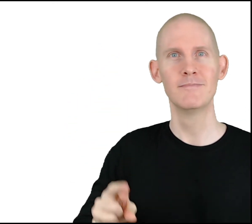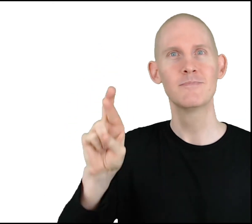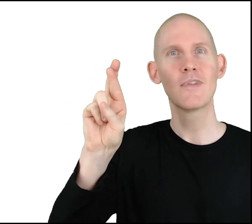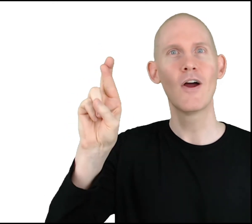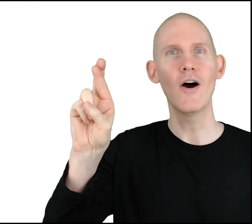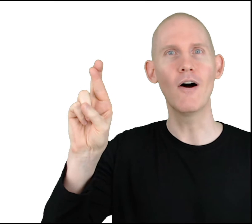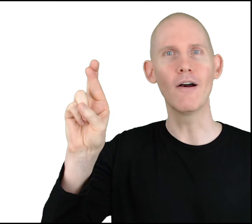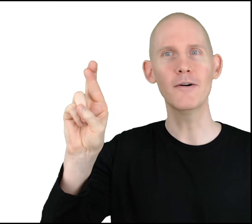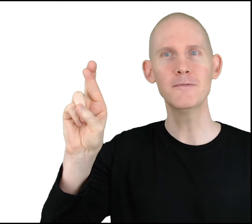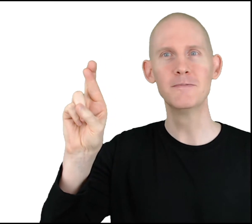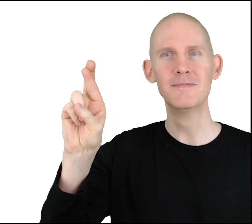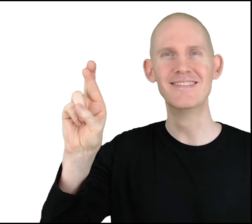R.